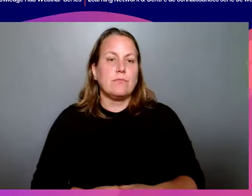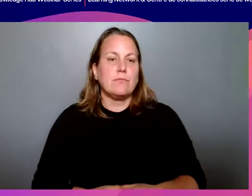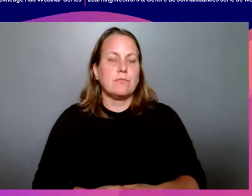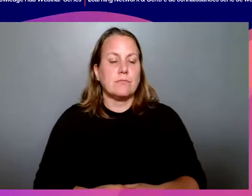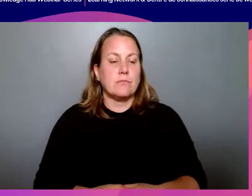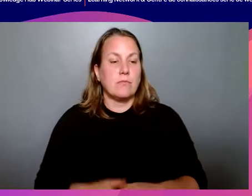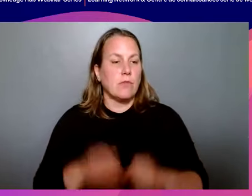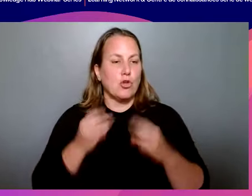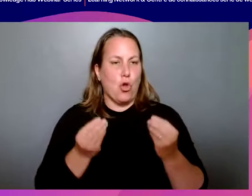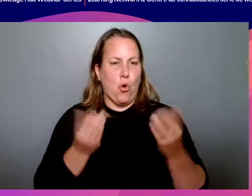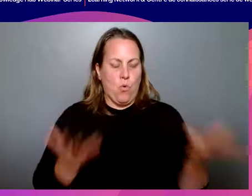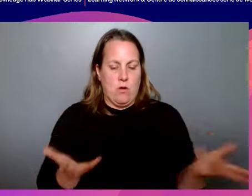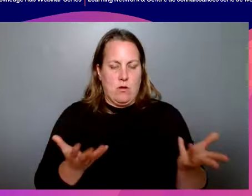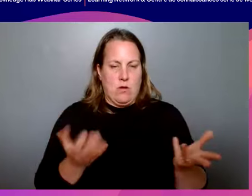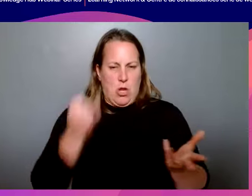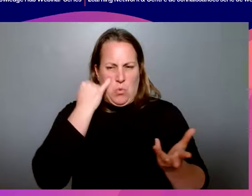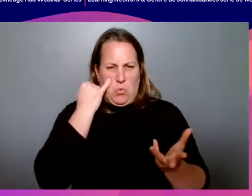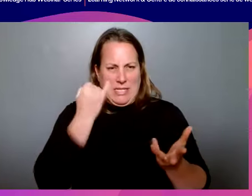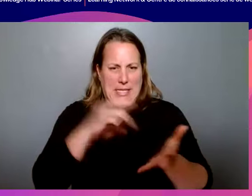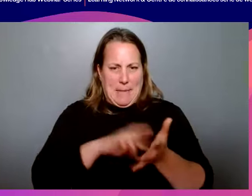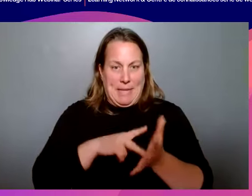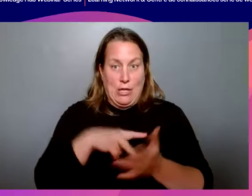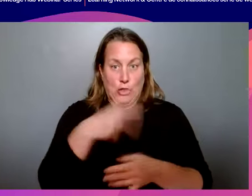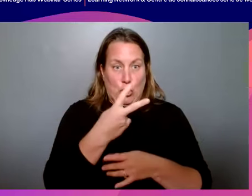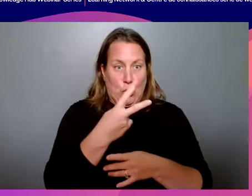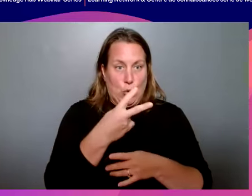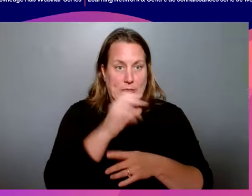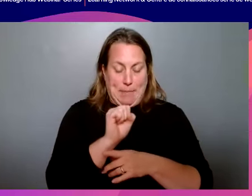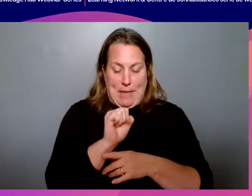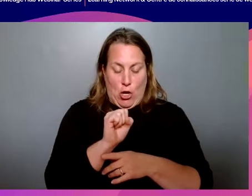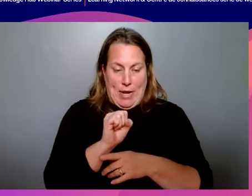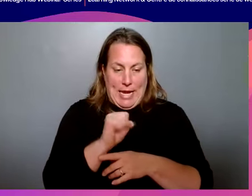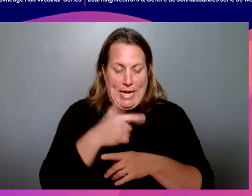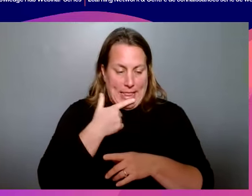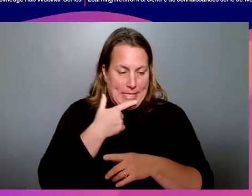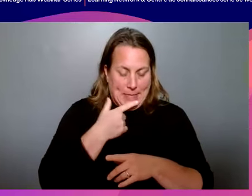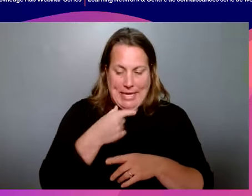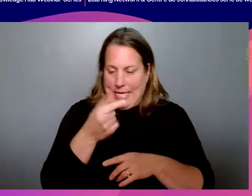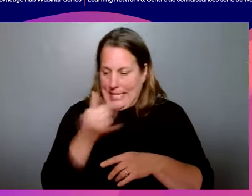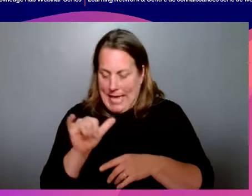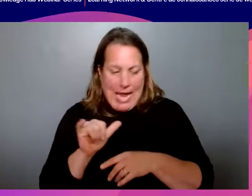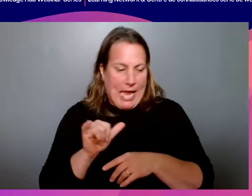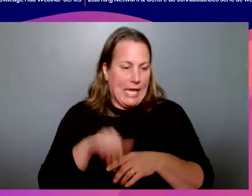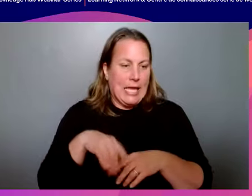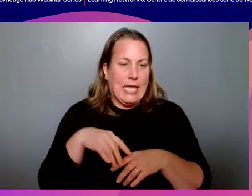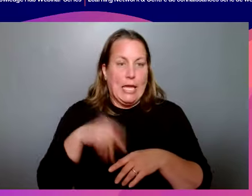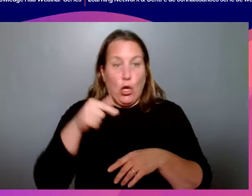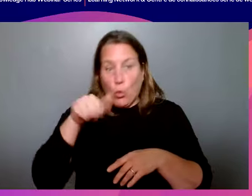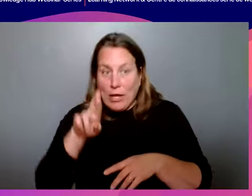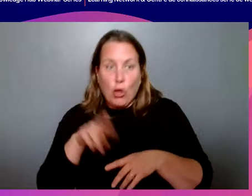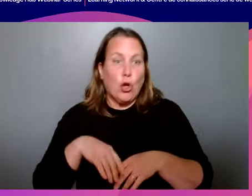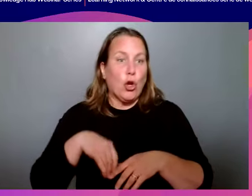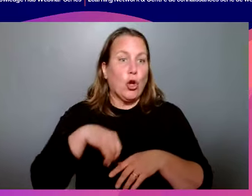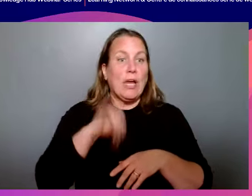So what does being two-spirit, lesbian, gay, bisexual, trans, queer, intersex,